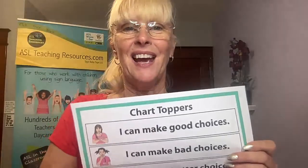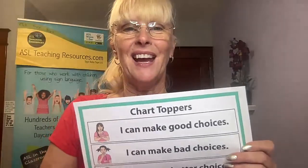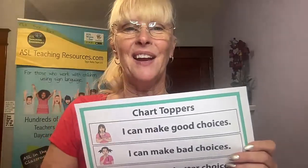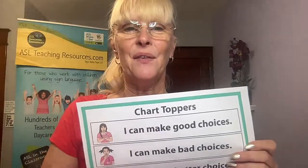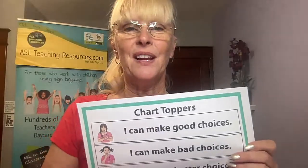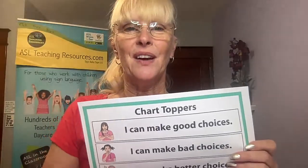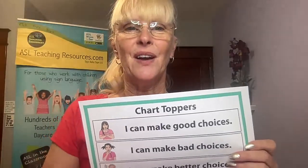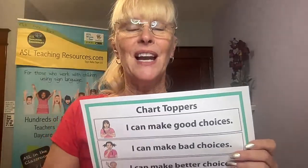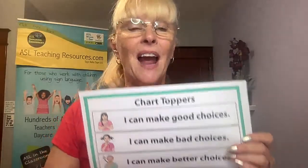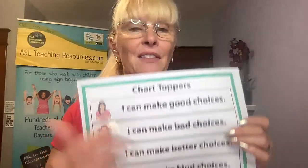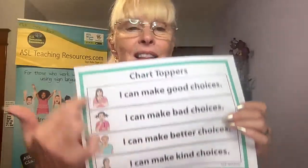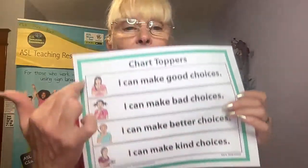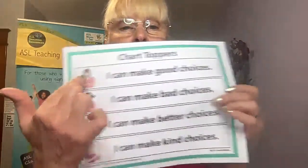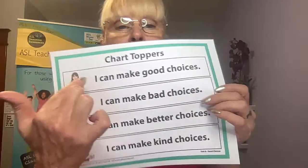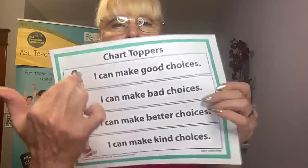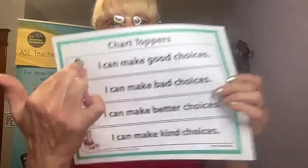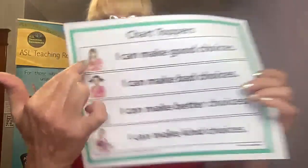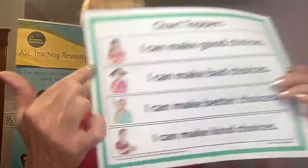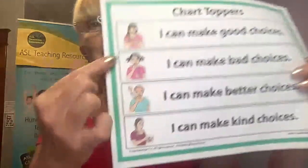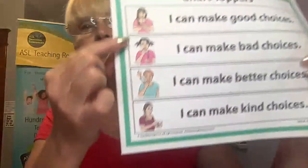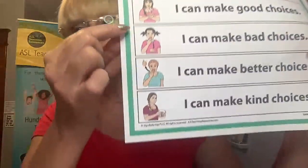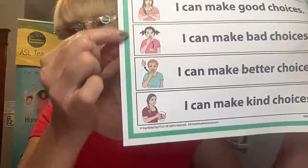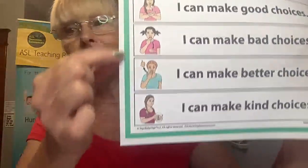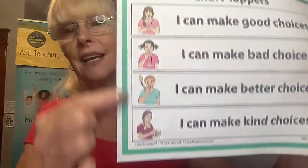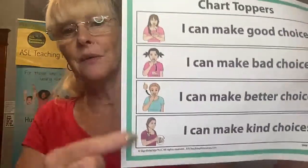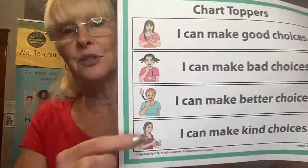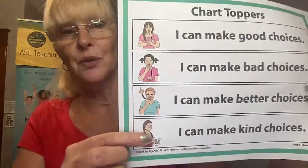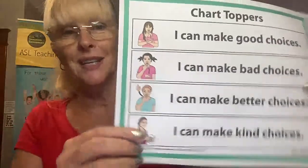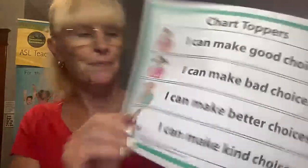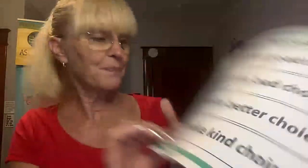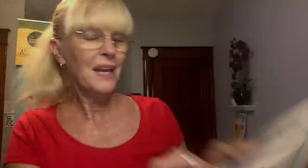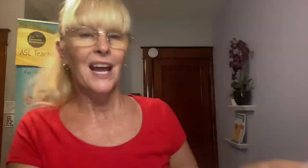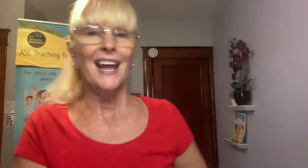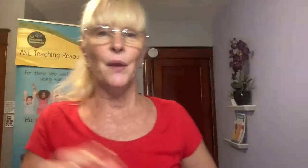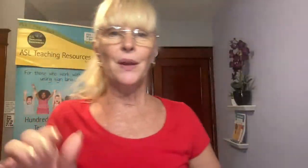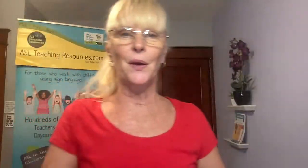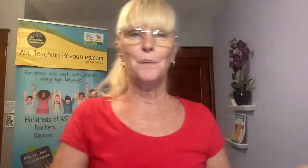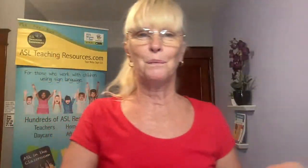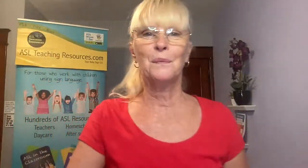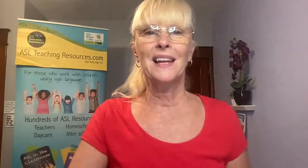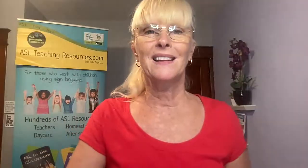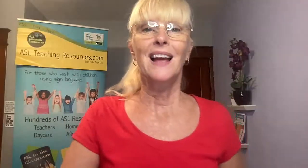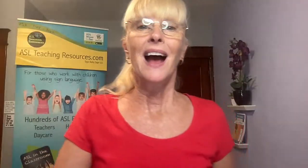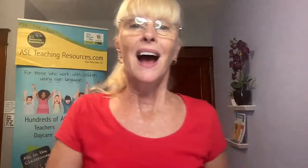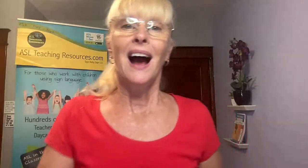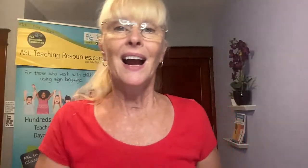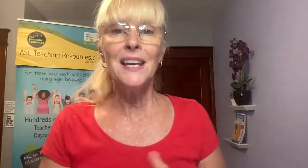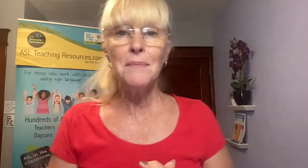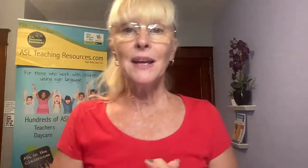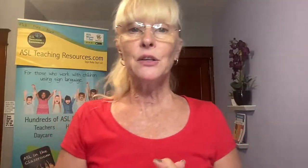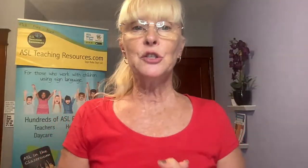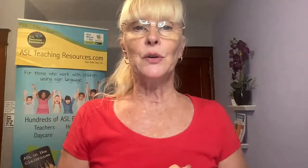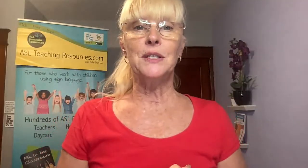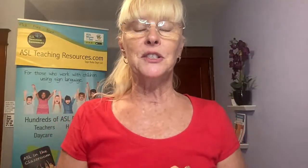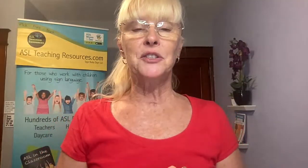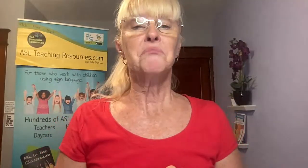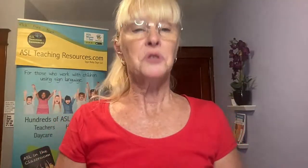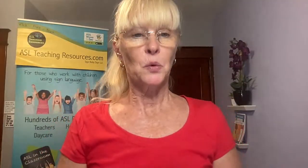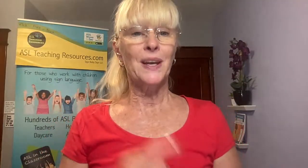Okay, here we go. And everything we have, notice, has sign language on it. Here we go. I can make good choices. So we can